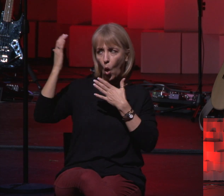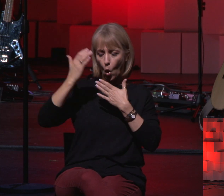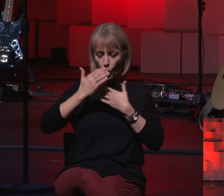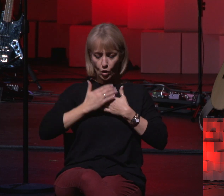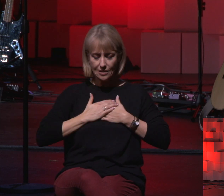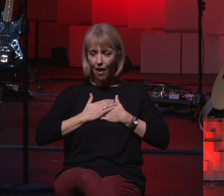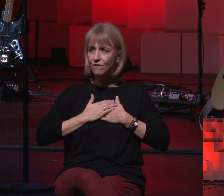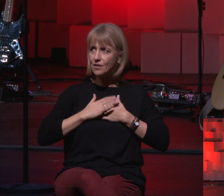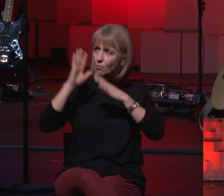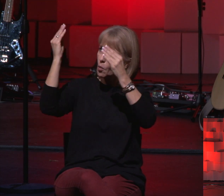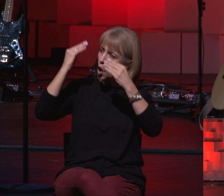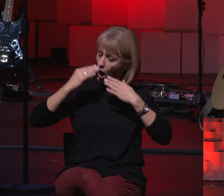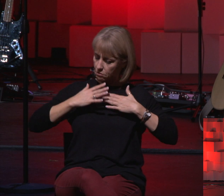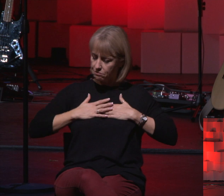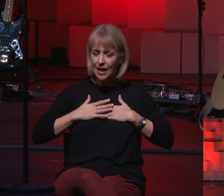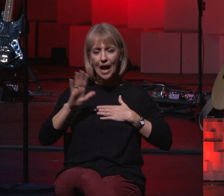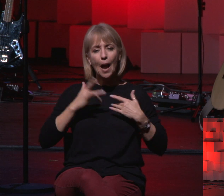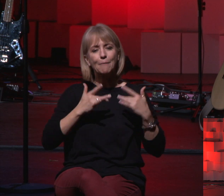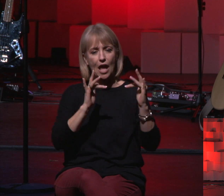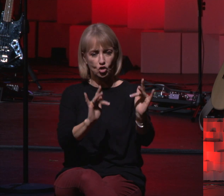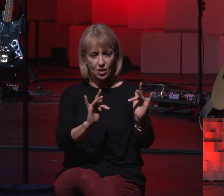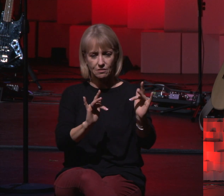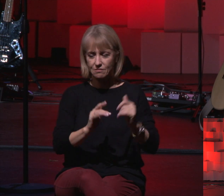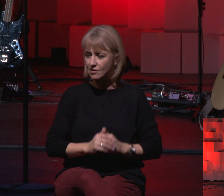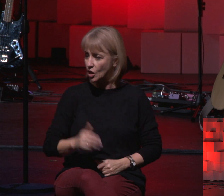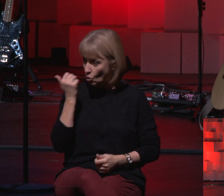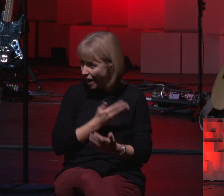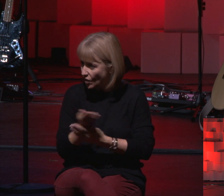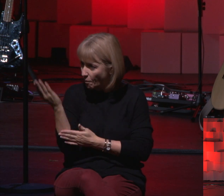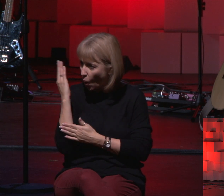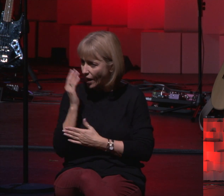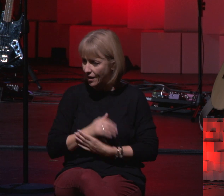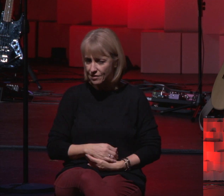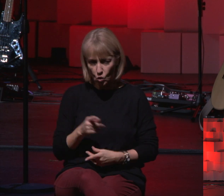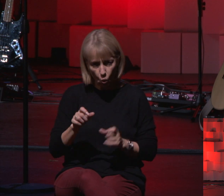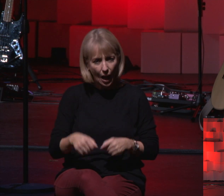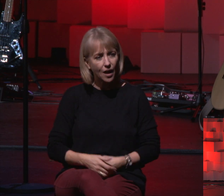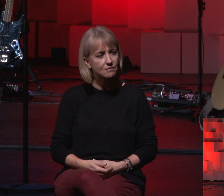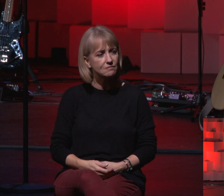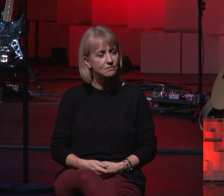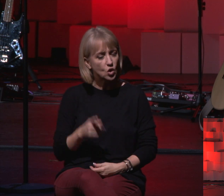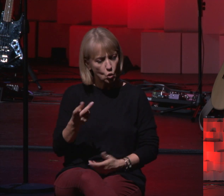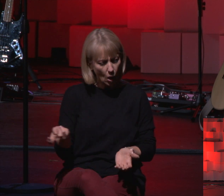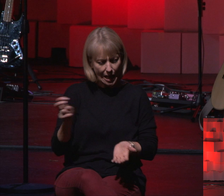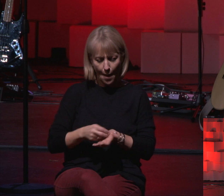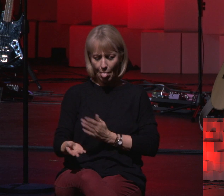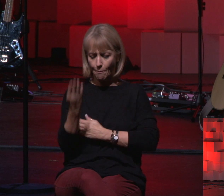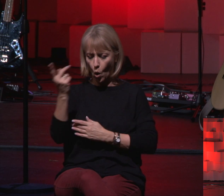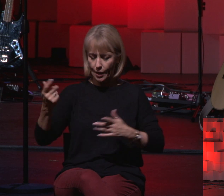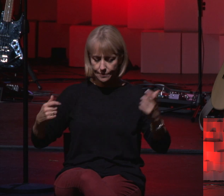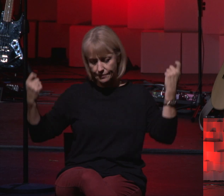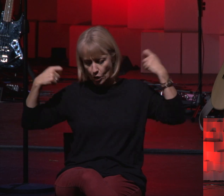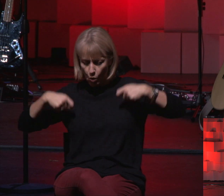with compassion. So I'd like for you to do this in the morning. Do this one other time. When you get up and get dressed tomorrow